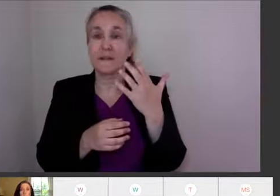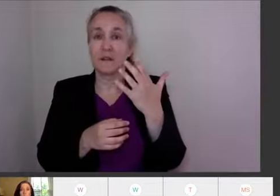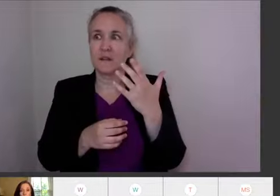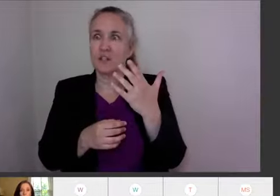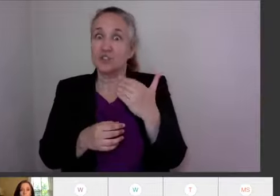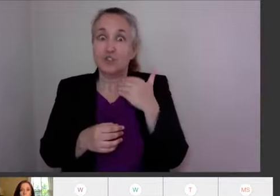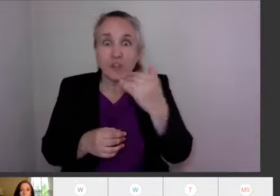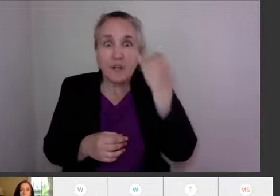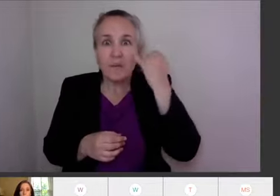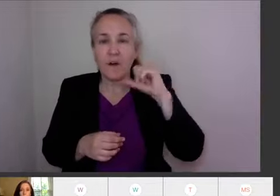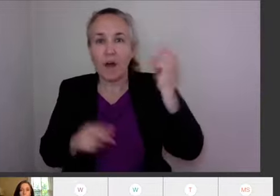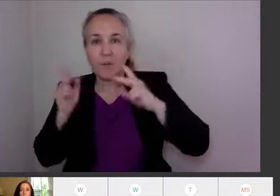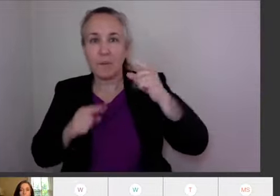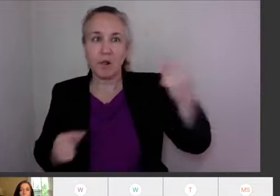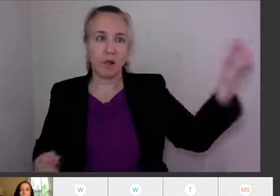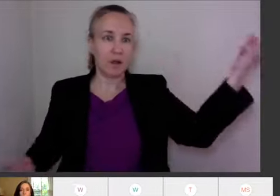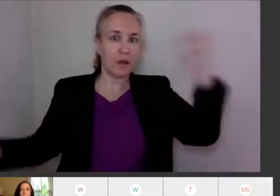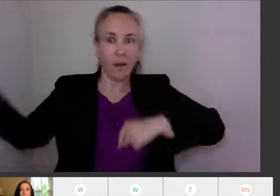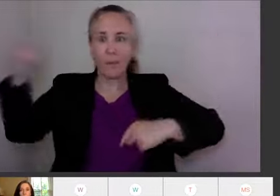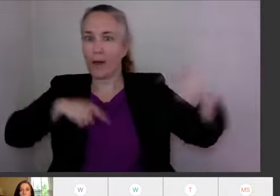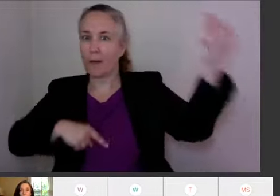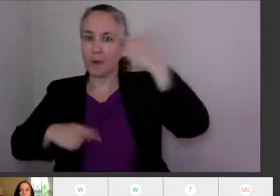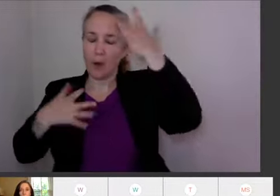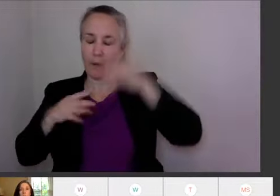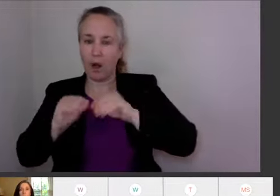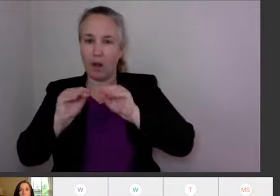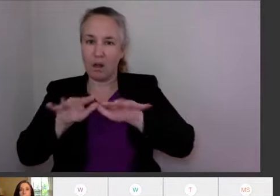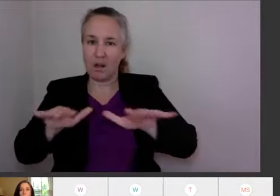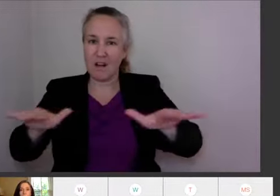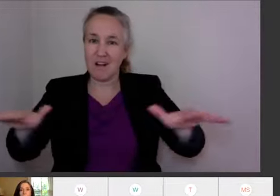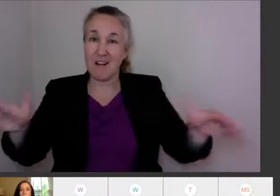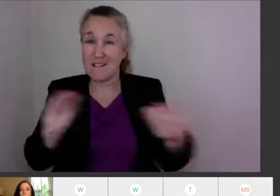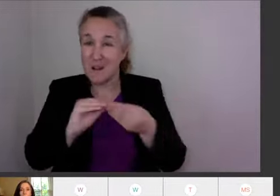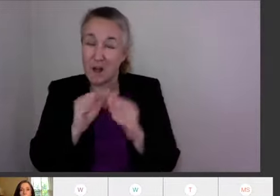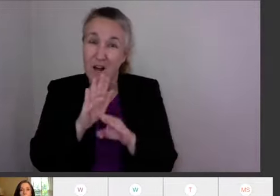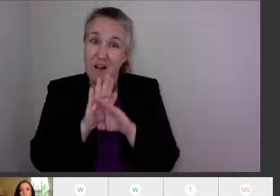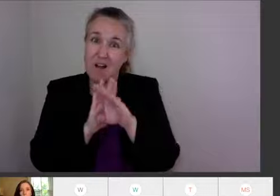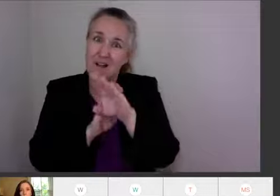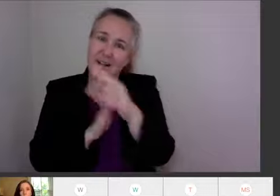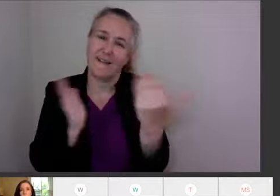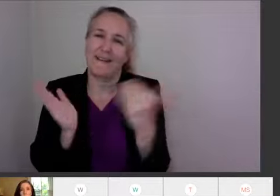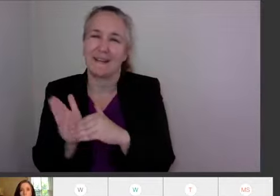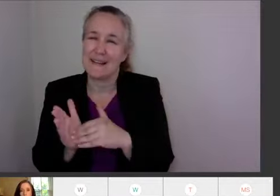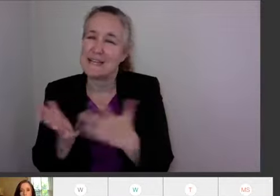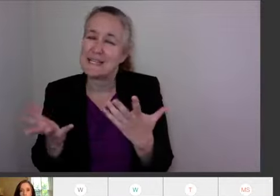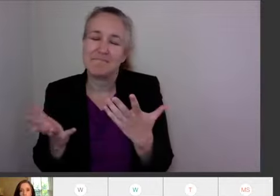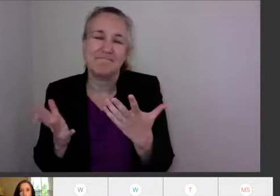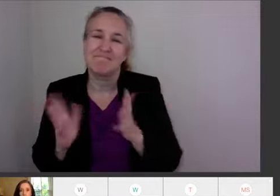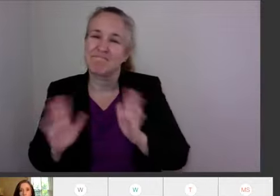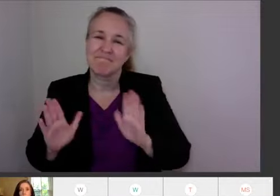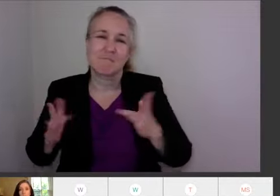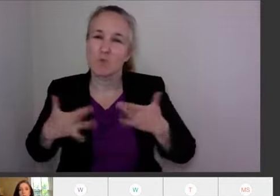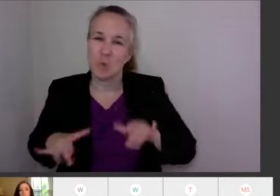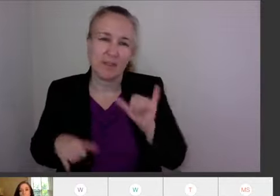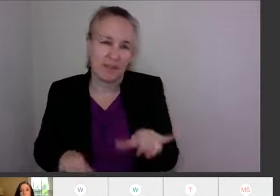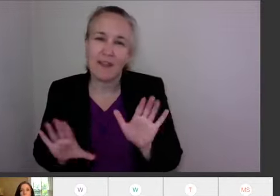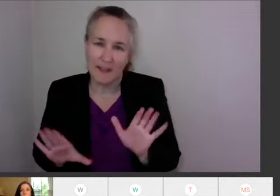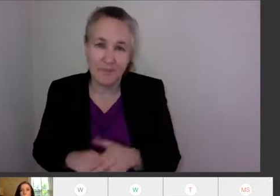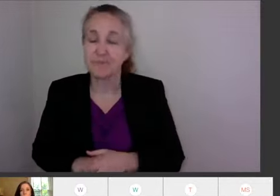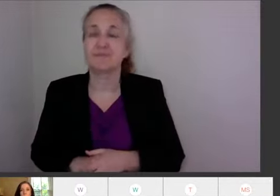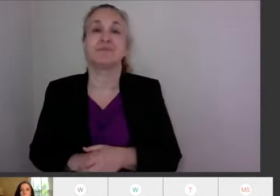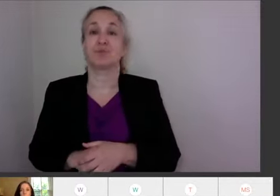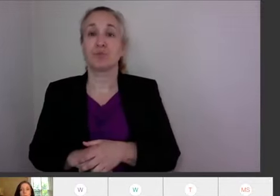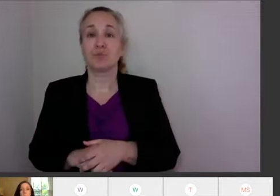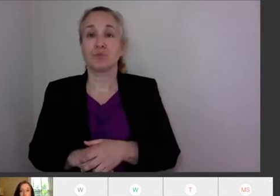other locations contributed to a rise in virus here in the Commonwealth. In terms